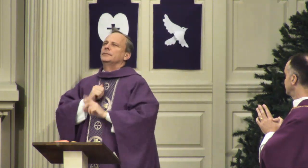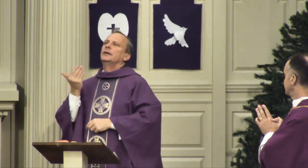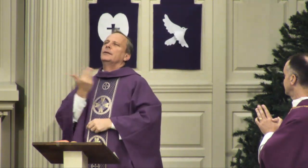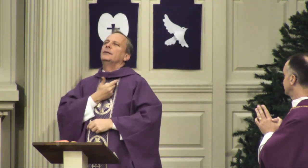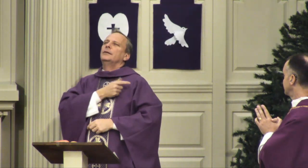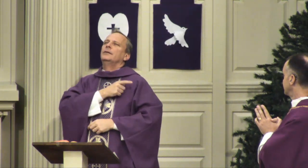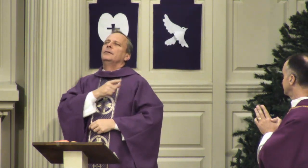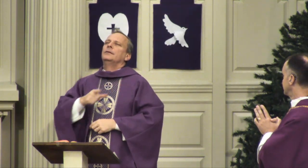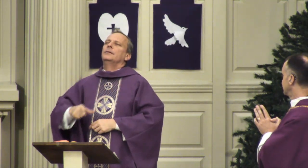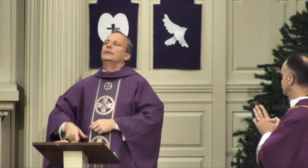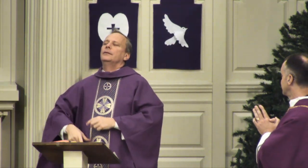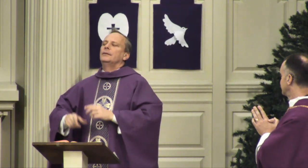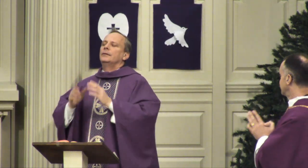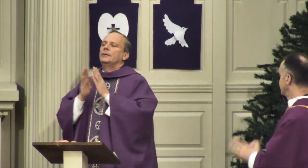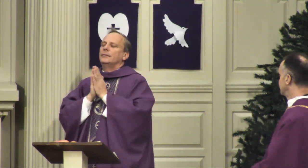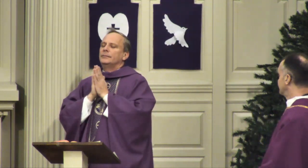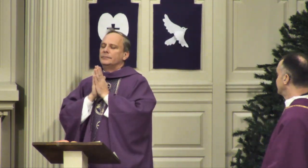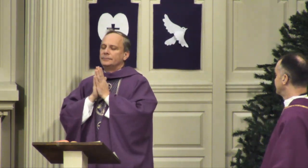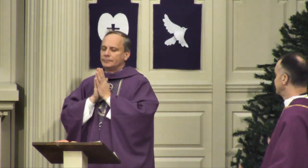Lord. Amen.